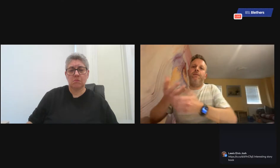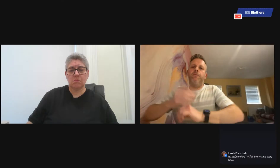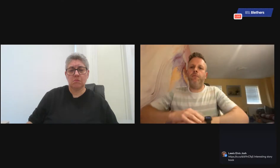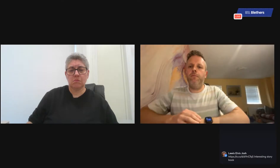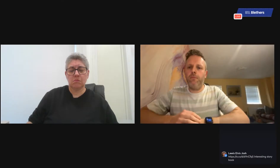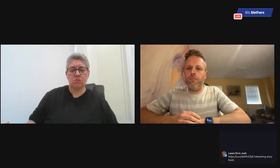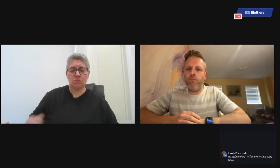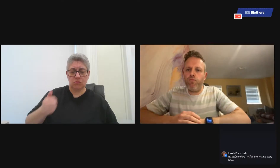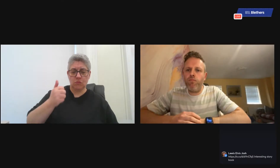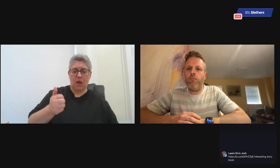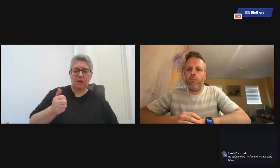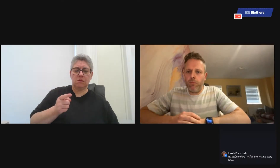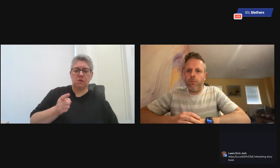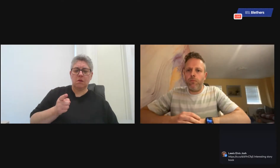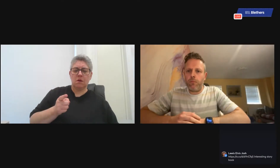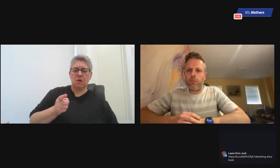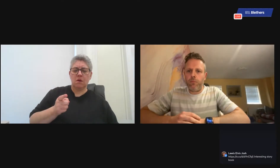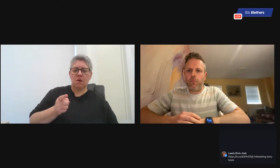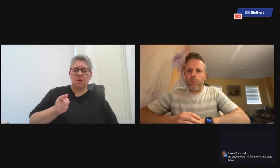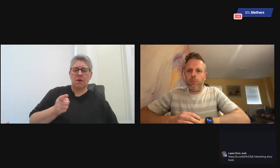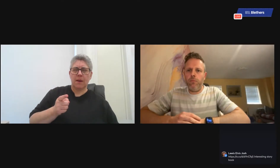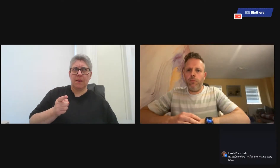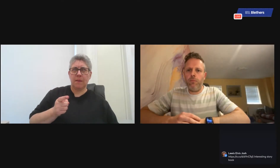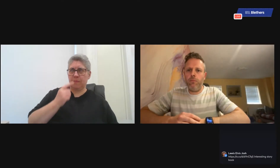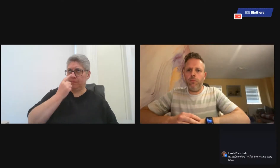just funding, but the other support.